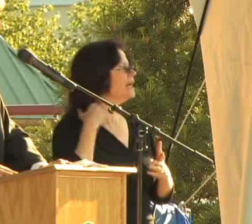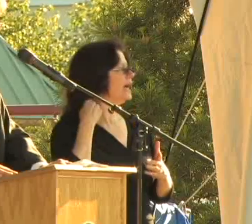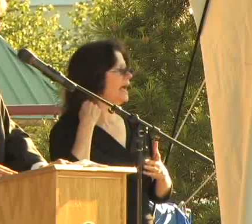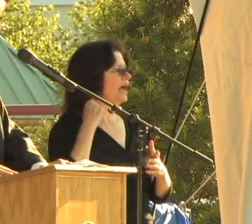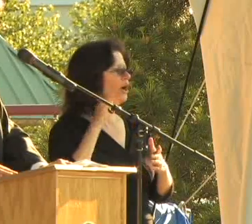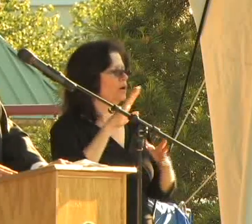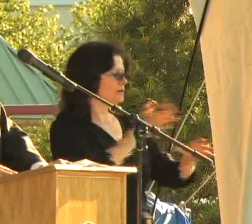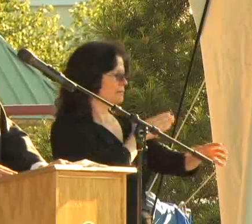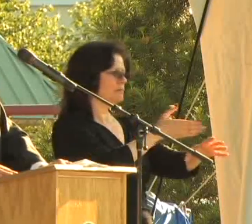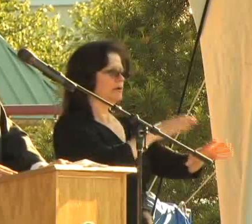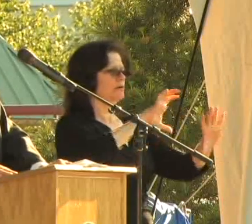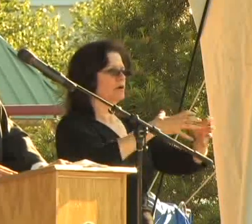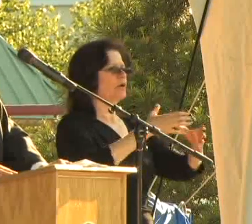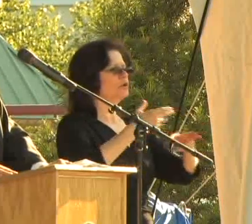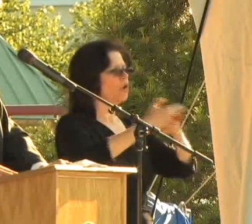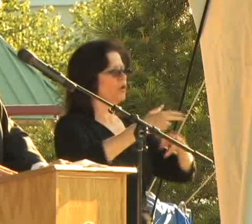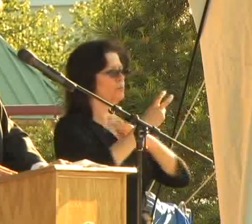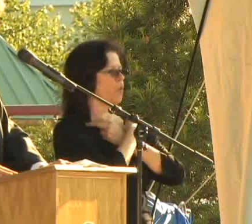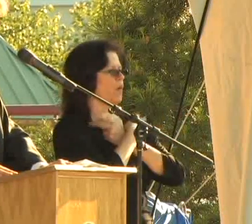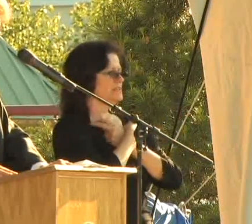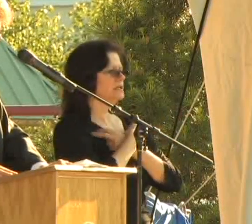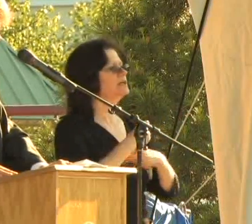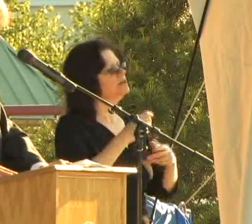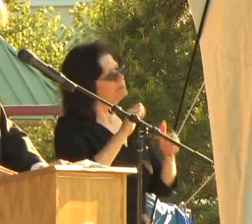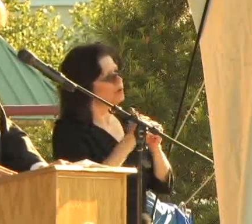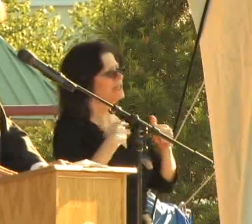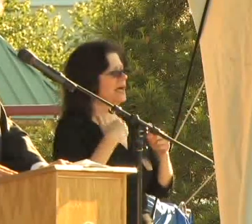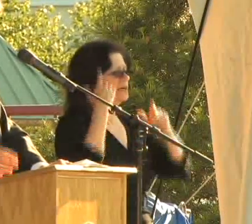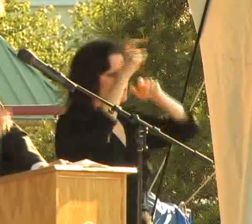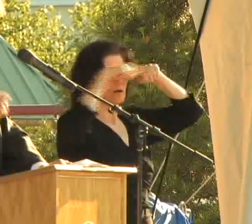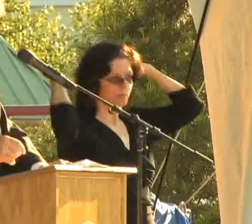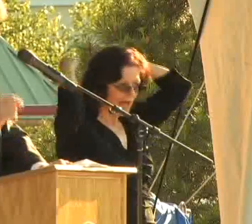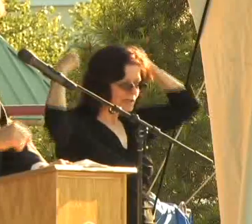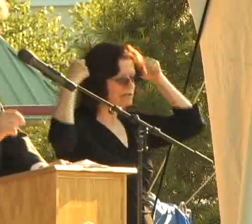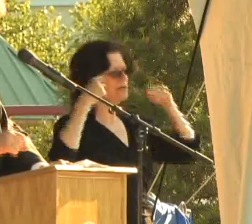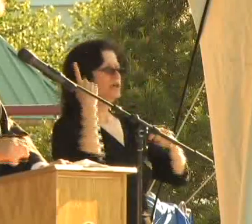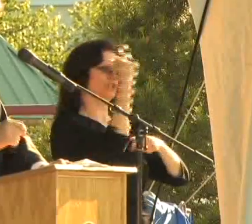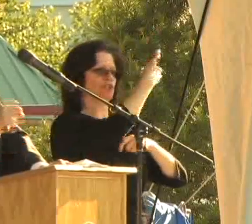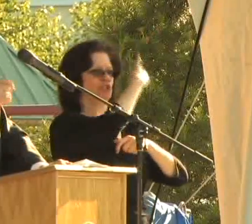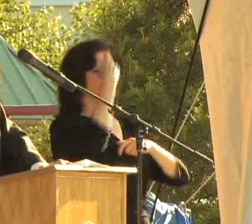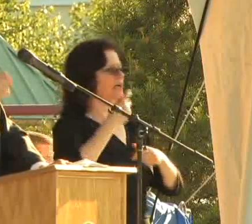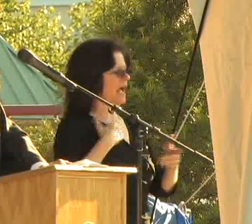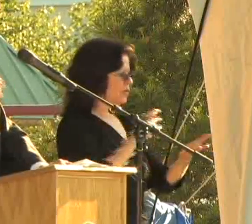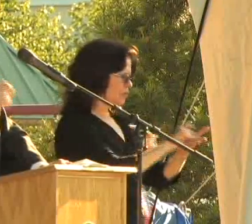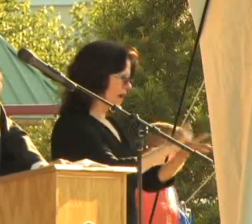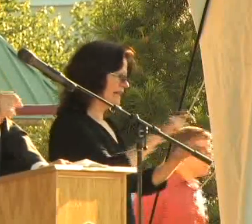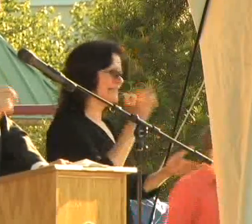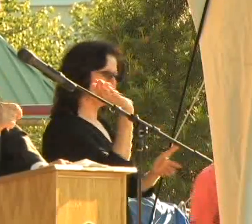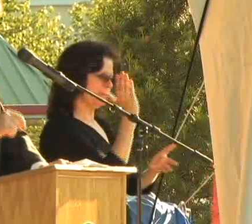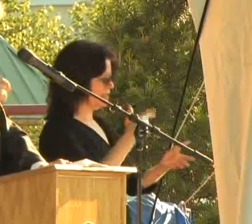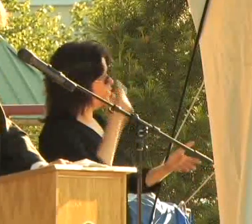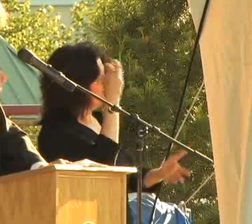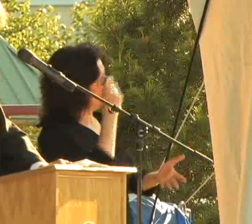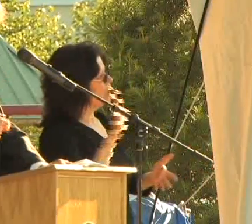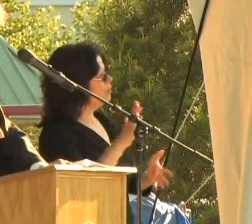called Poison. They were made up mostly of bandanas and hairspray. And while I was writing this speech, I kept thinking about one of their